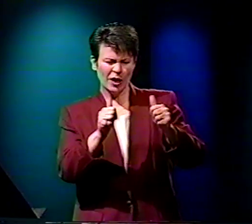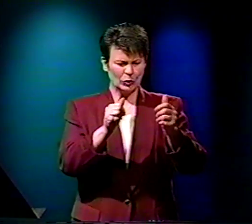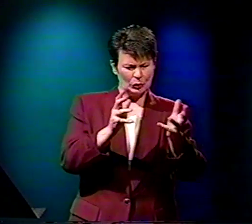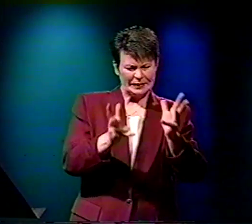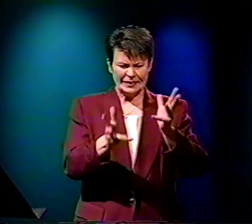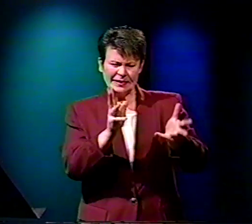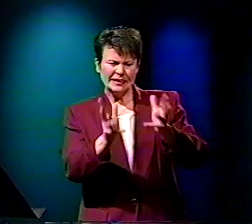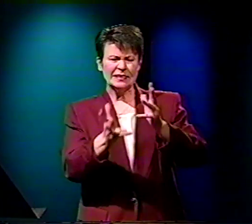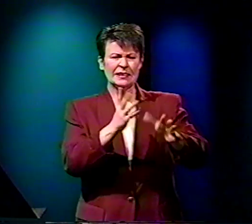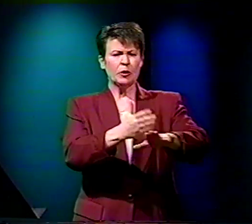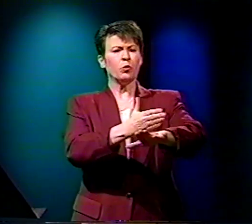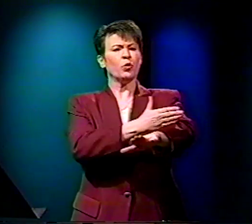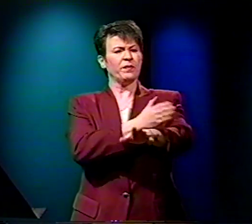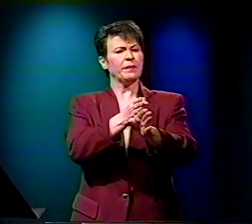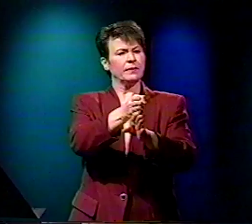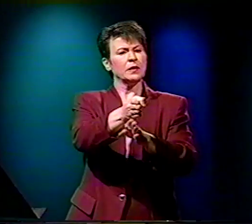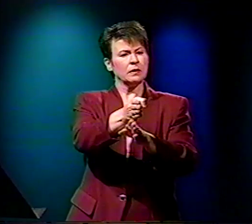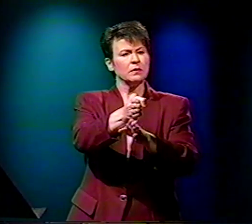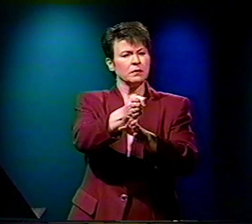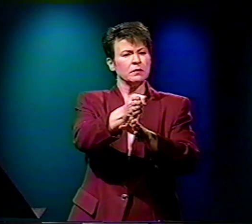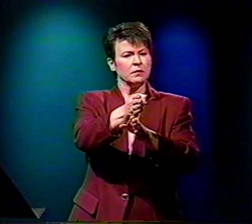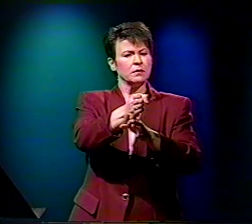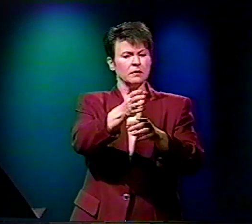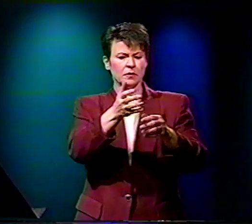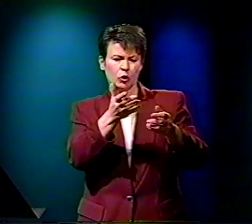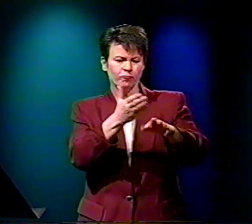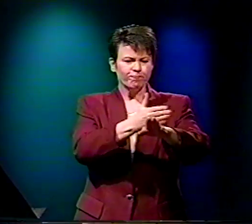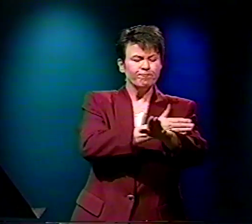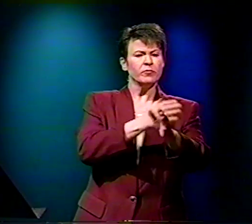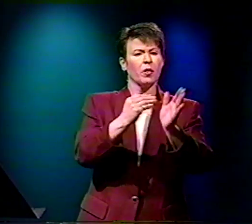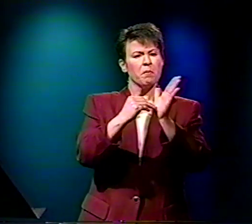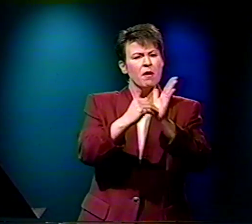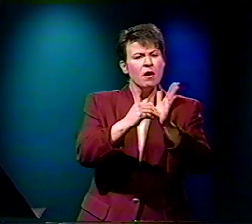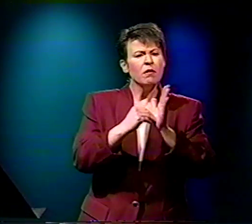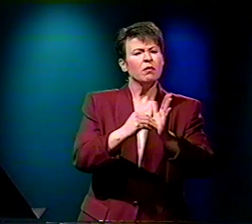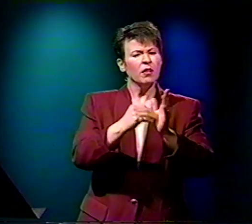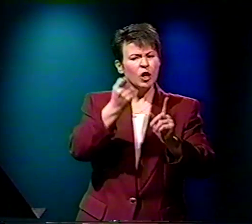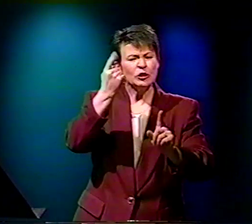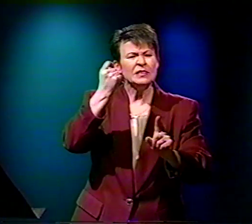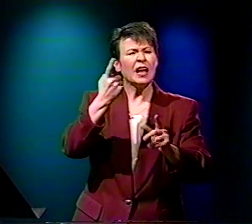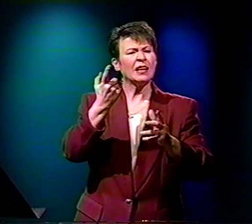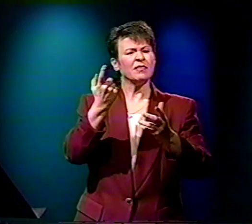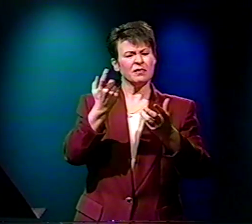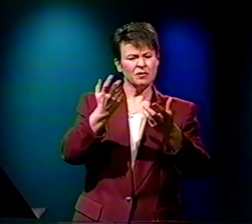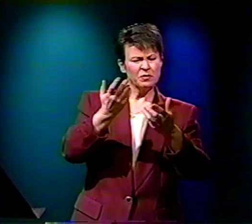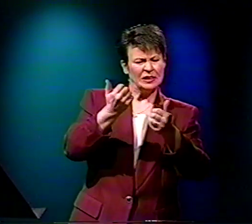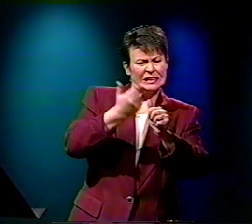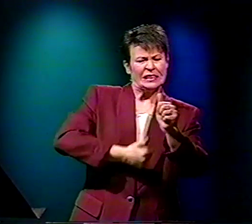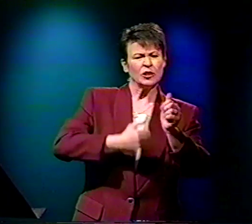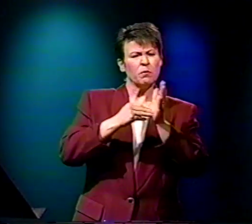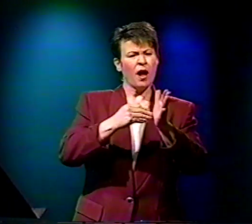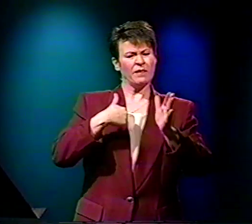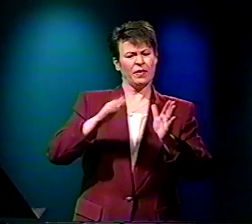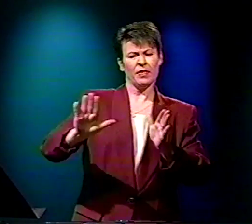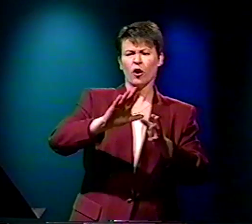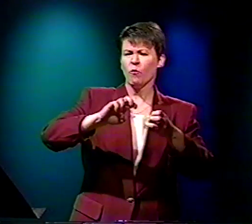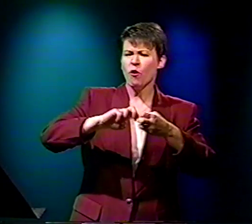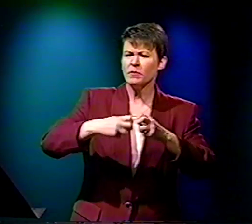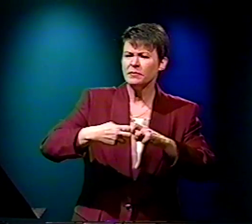RID, in trying to address and trying to improve the field, they tried to come up with a better model and